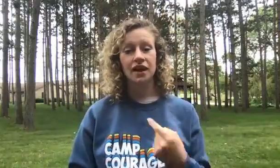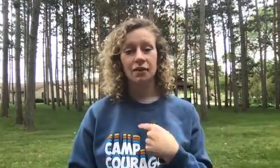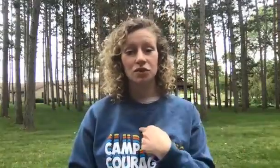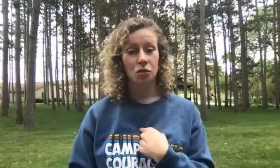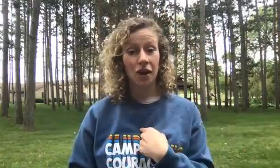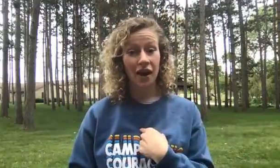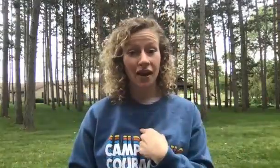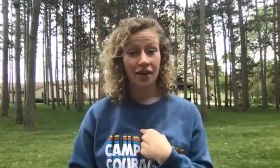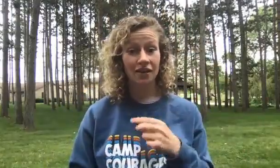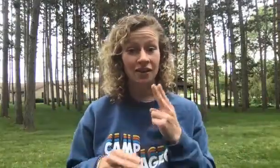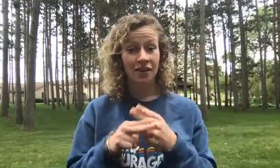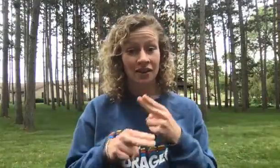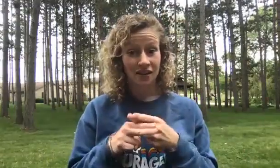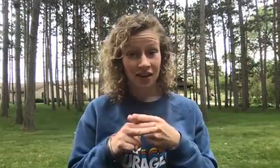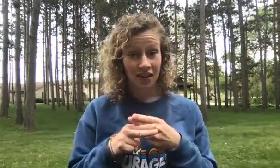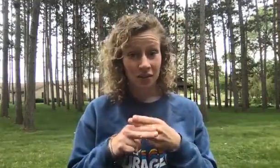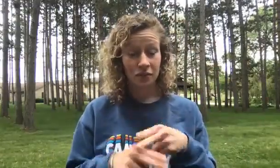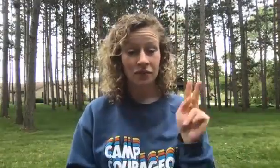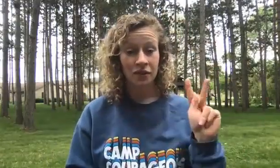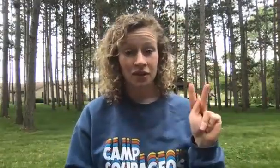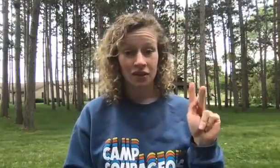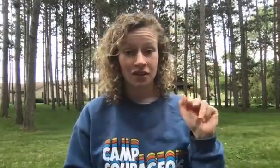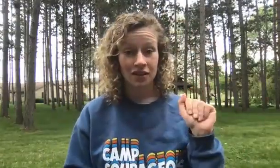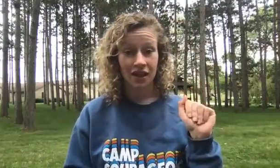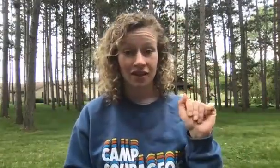So my name is Katie.